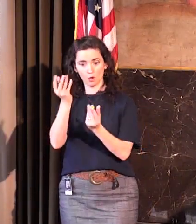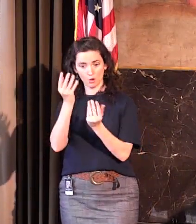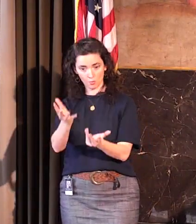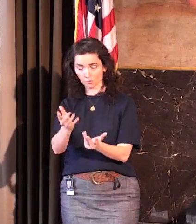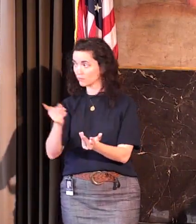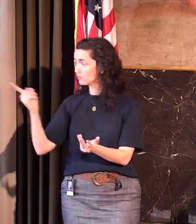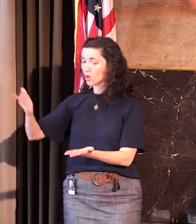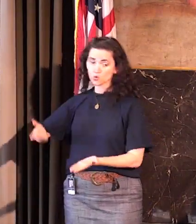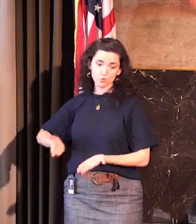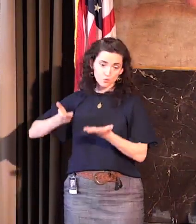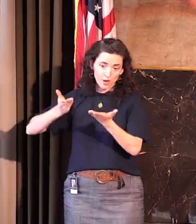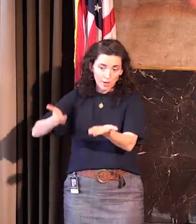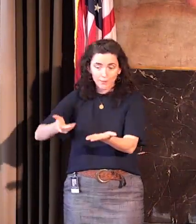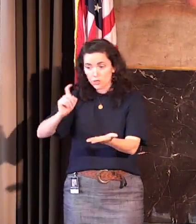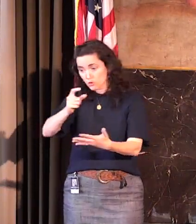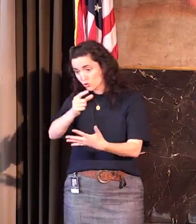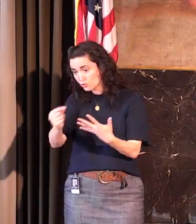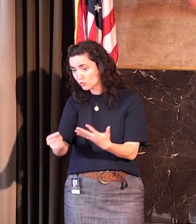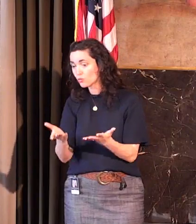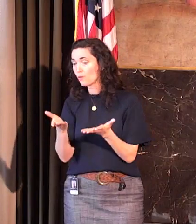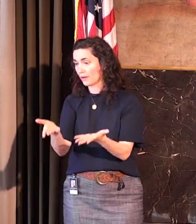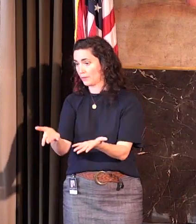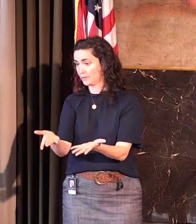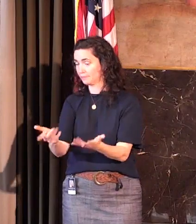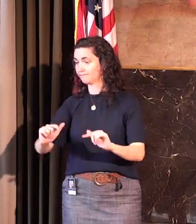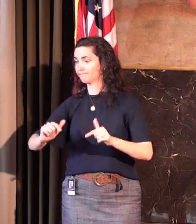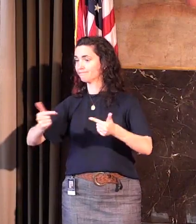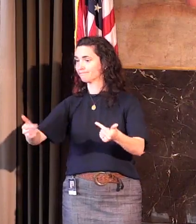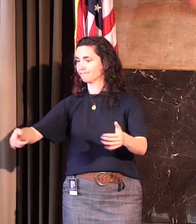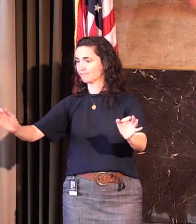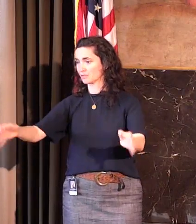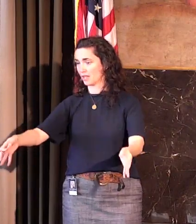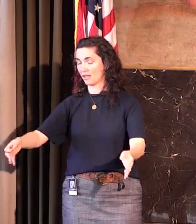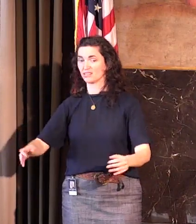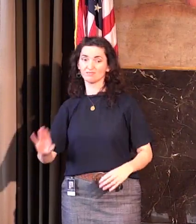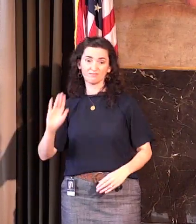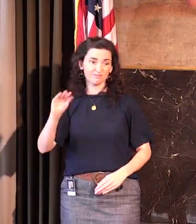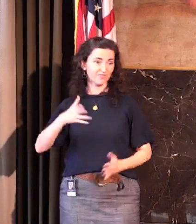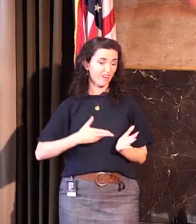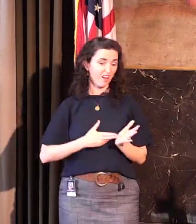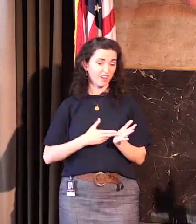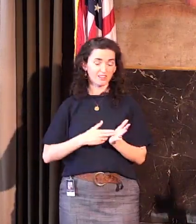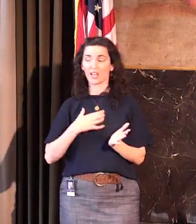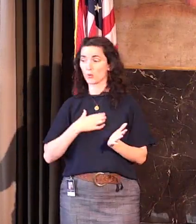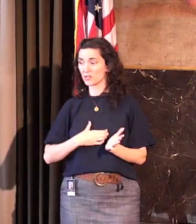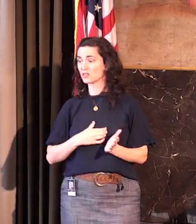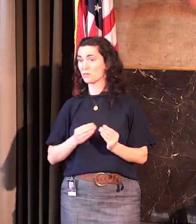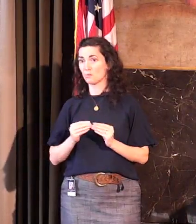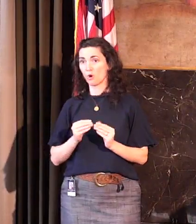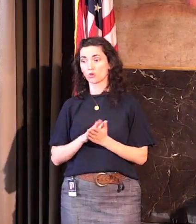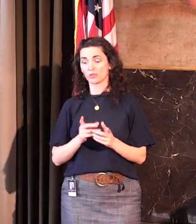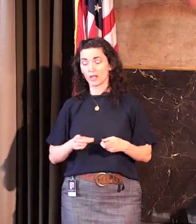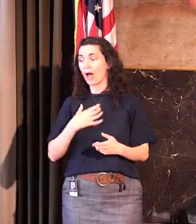to help guide in those decisions. And quite frankly, I wish more school districts, I wish all of them